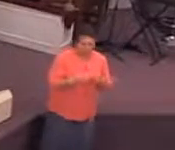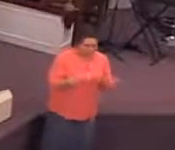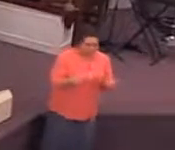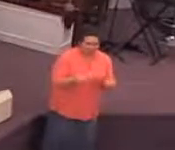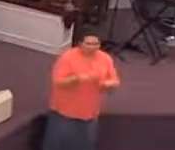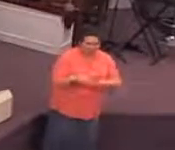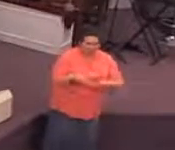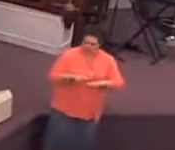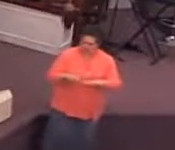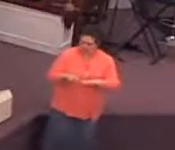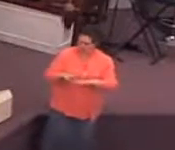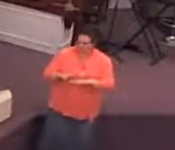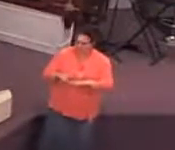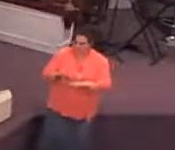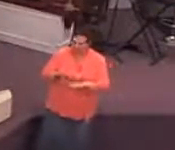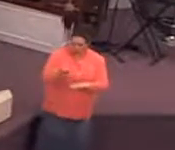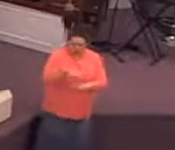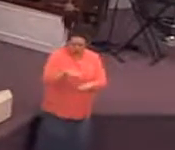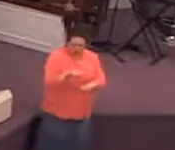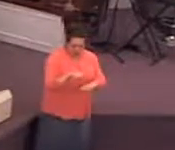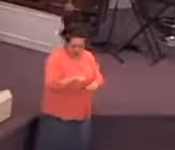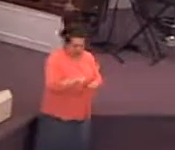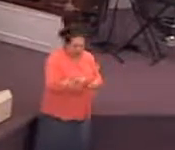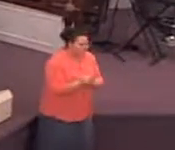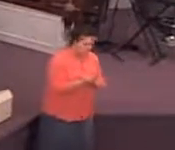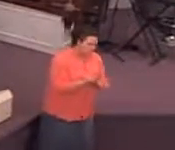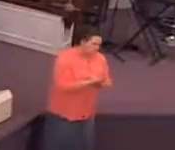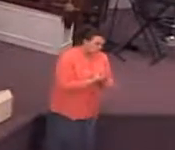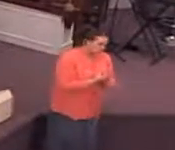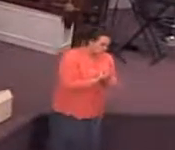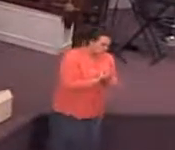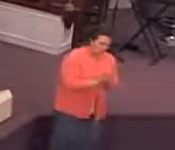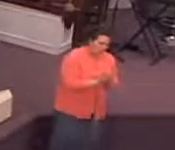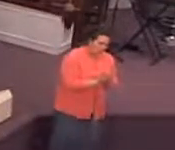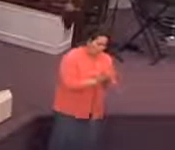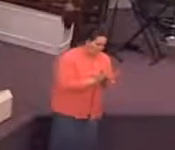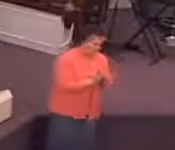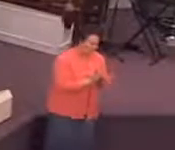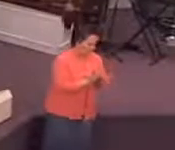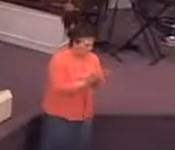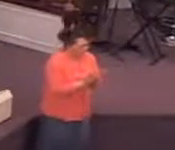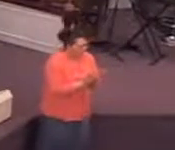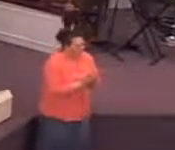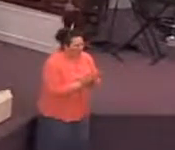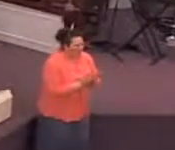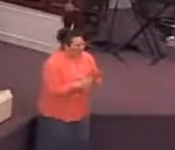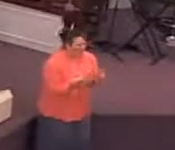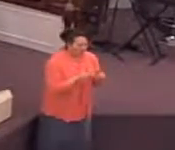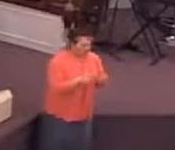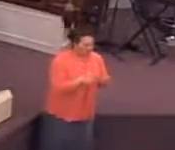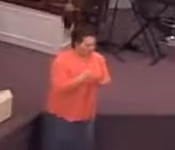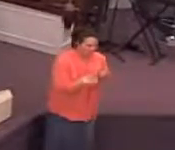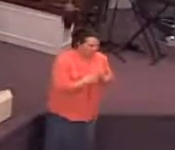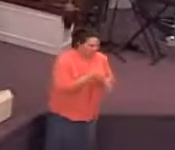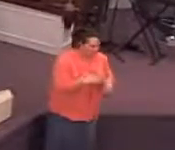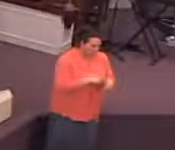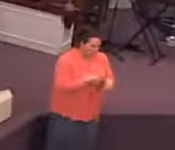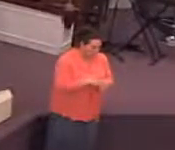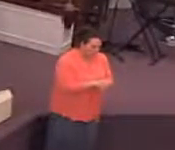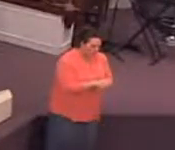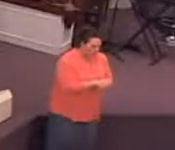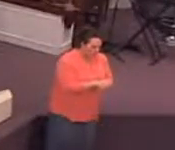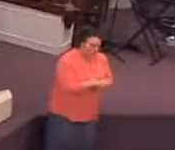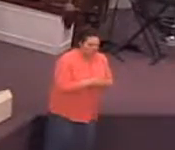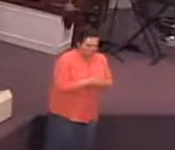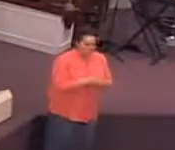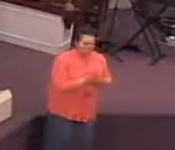Amen. I know that this weather sometimes affects people, and I understand traveling is an important thing